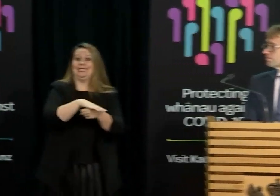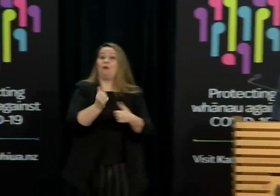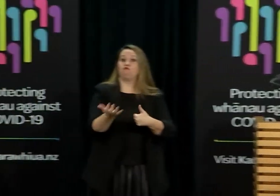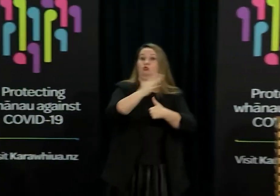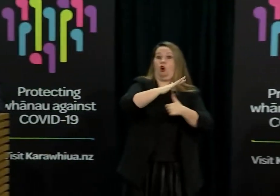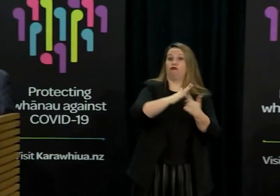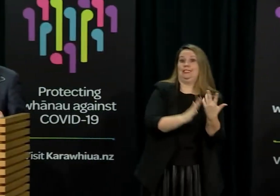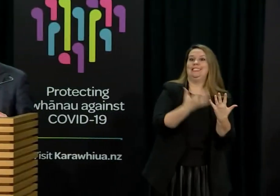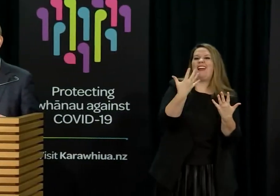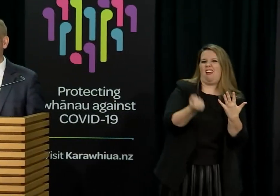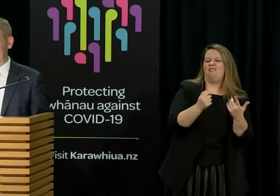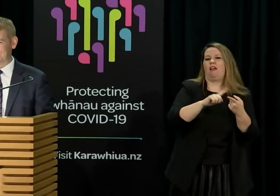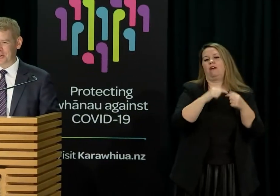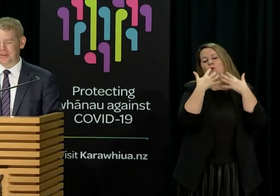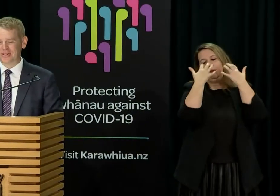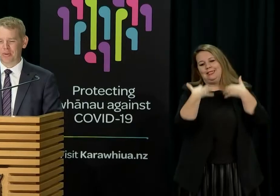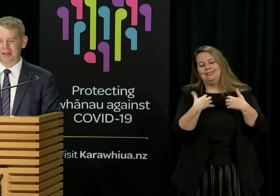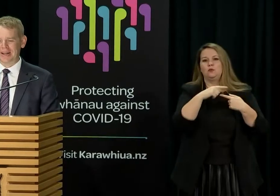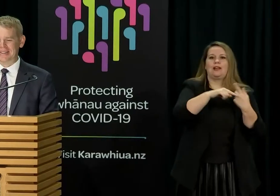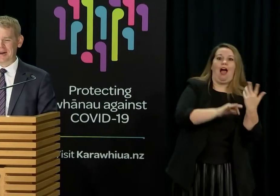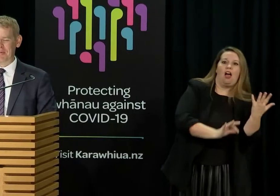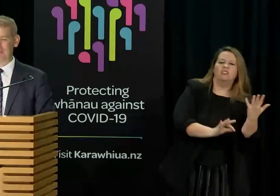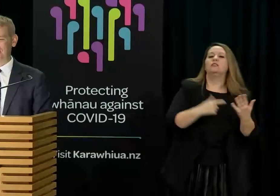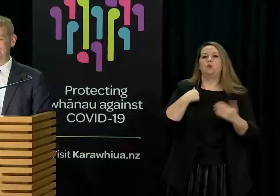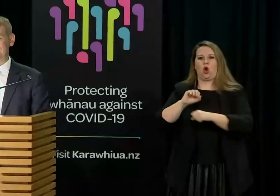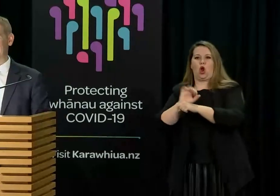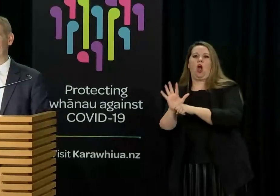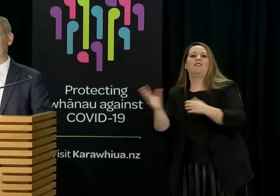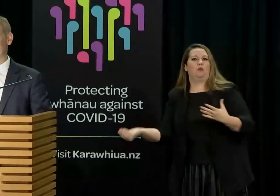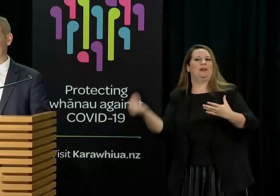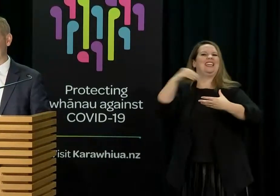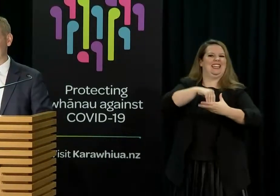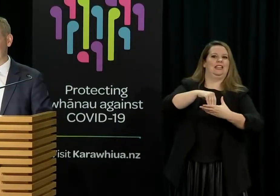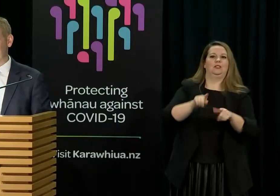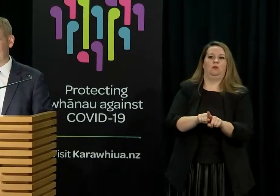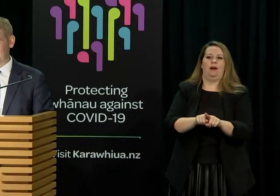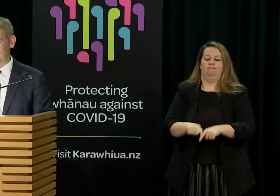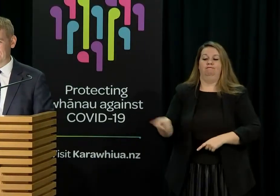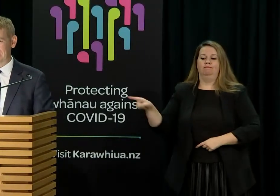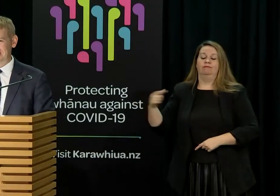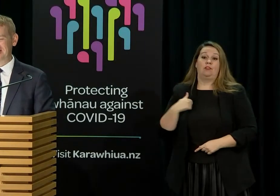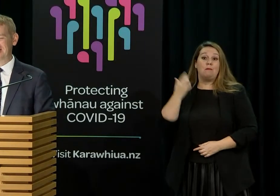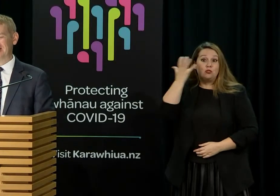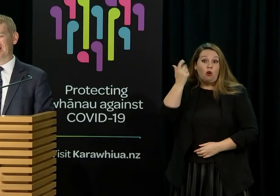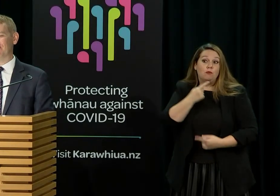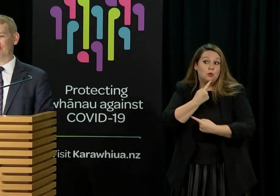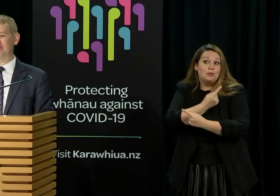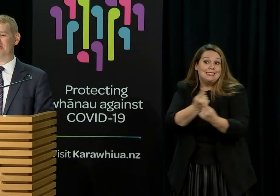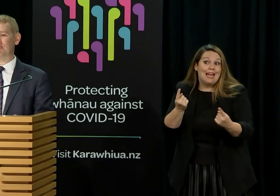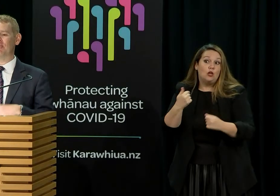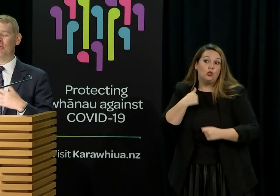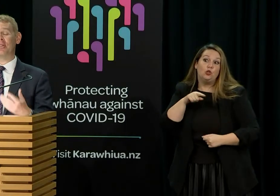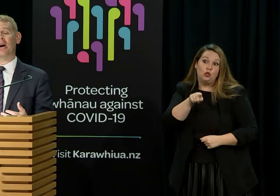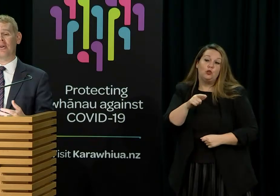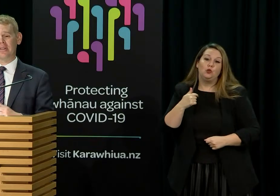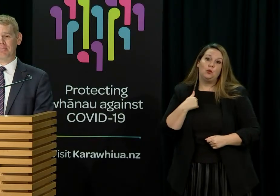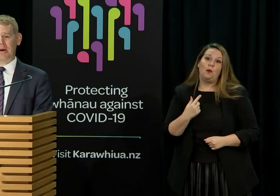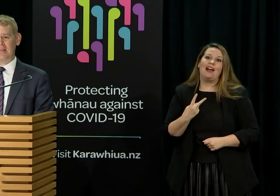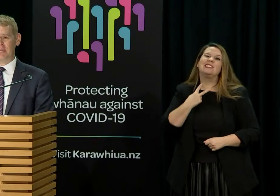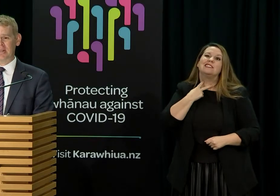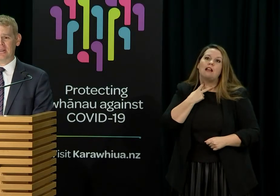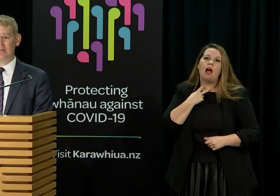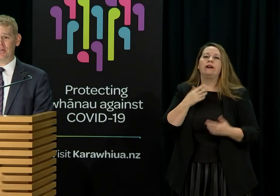comment. I'm aware that there's been some speculation on this topic, and I'm sorry to tell you, you're stuck with me for a wee while longer yet. There is still a bit more to go